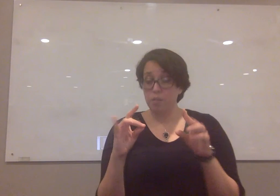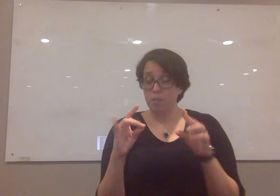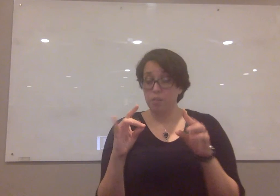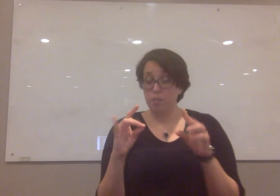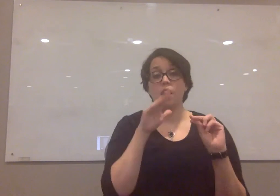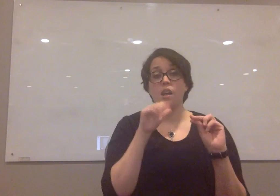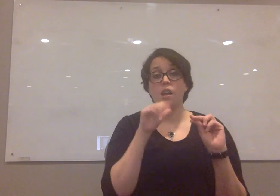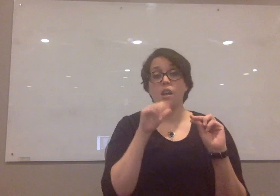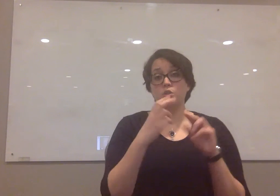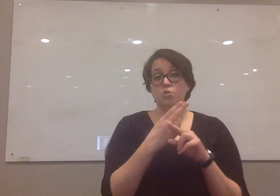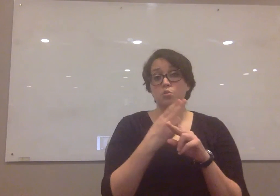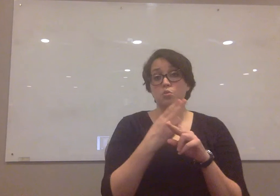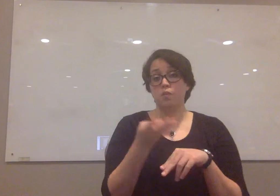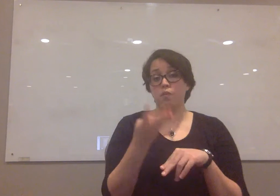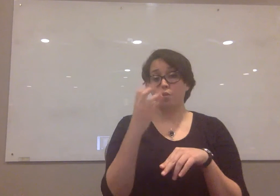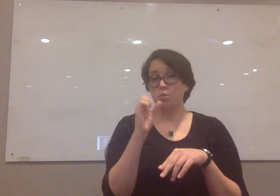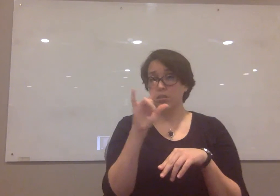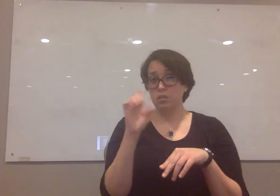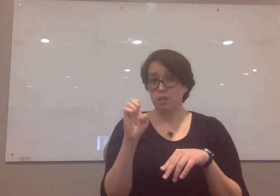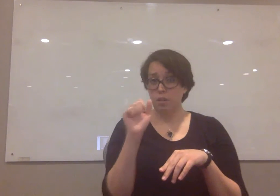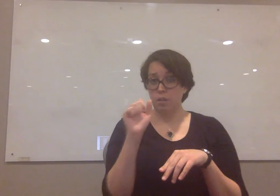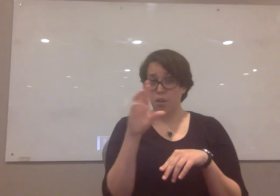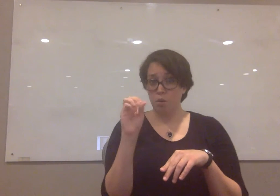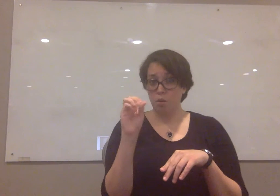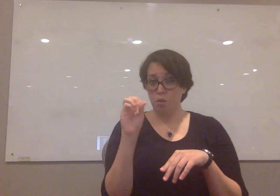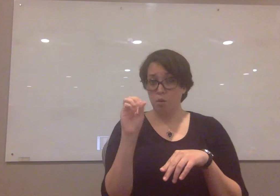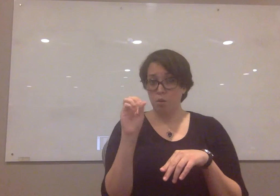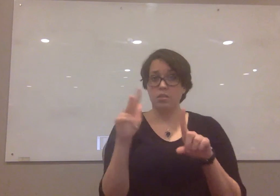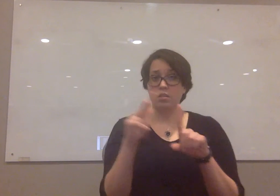style of arrows because it's an assignment arrow. So it's the arrow pointing